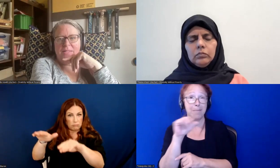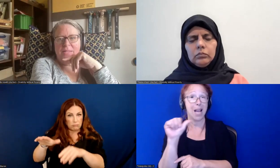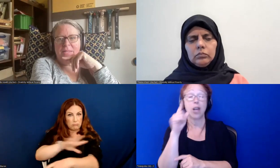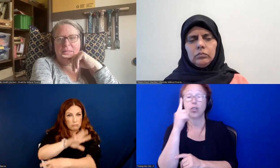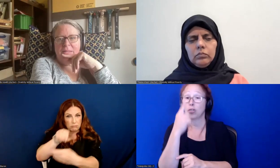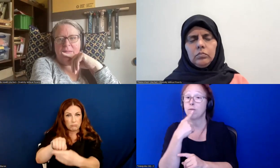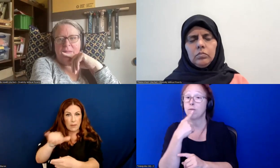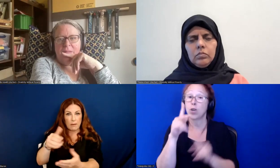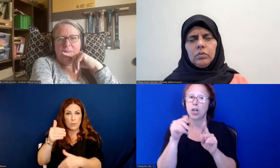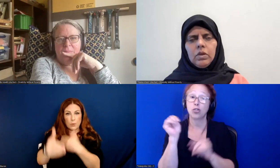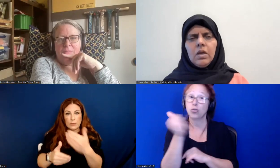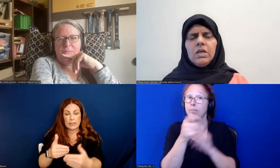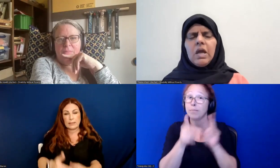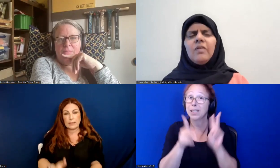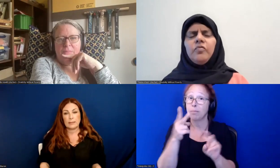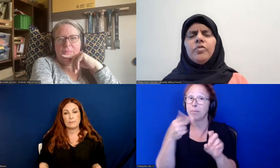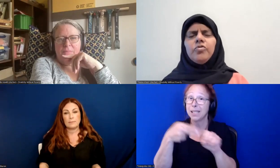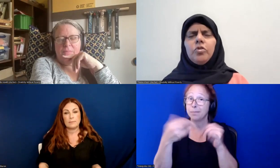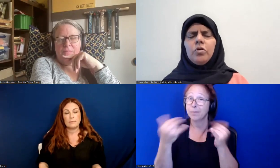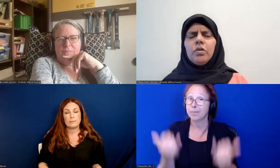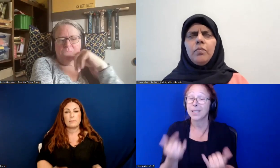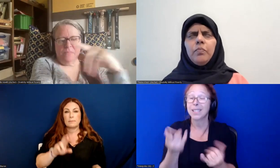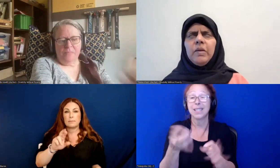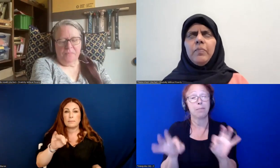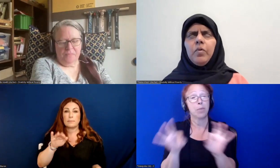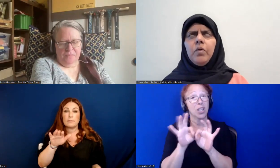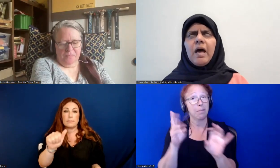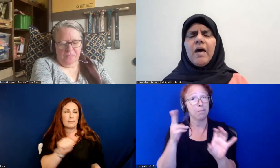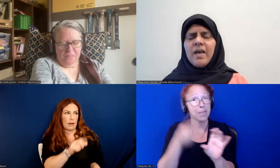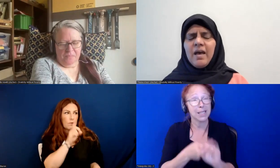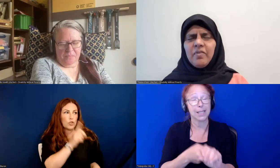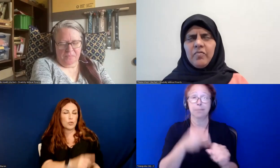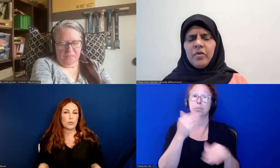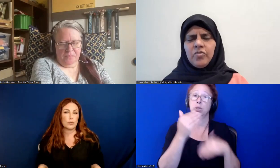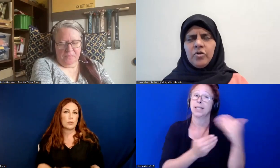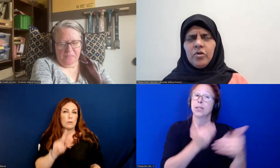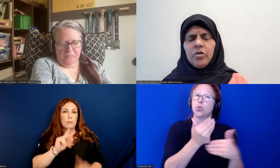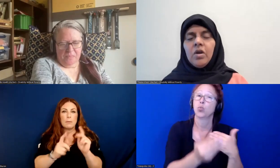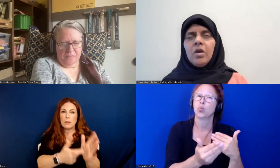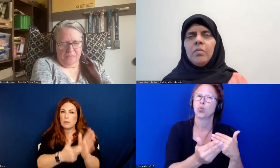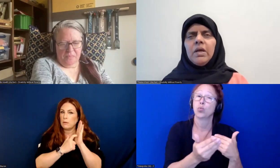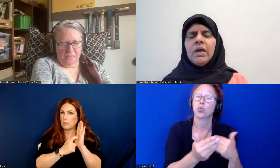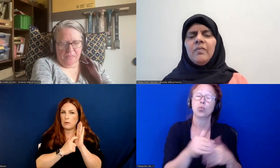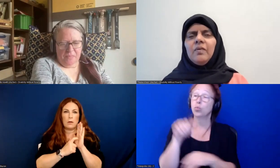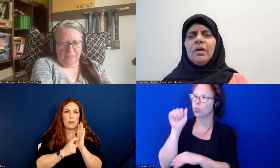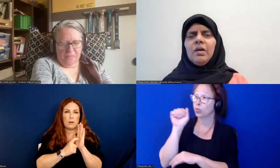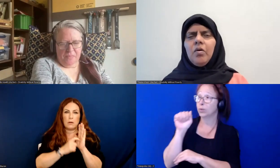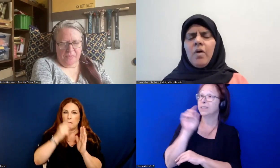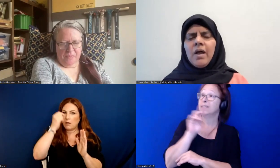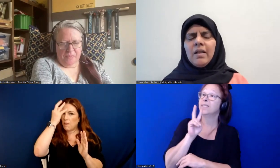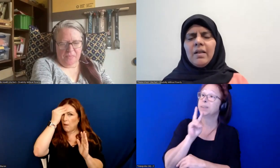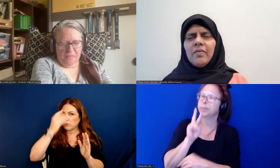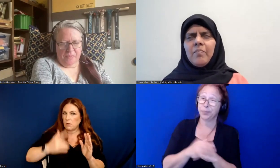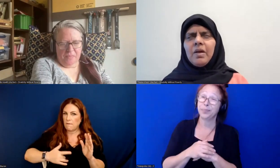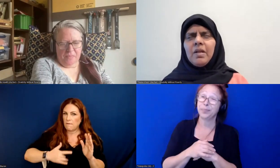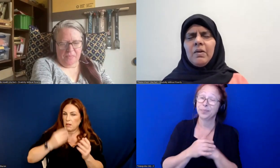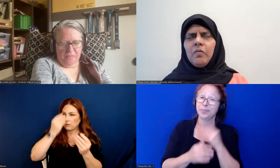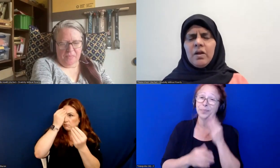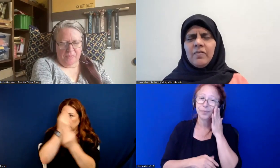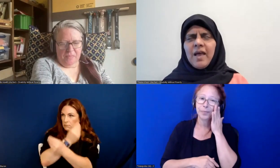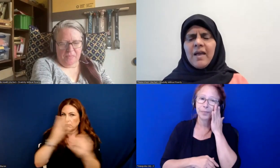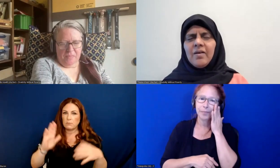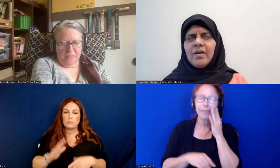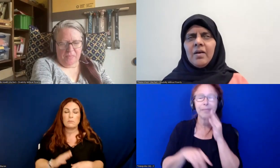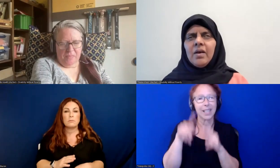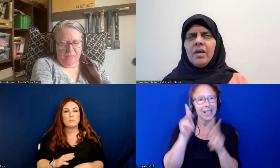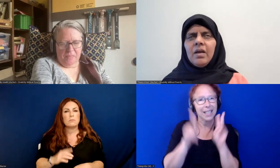in that. Yes, for sure. People have to have their voice heard because you know what? Somebody